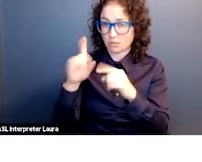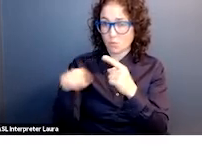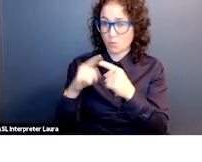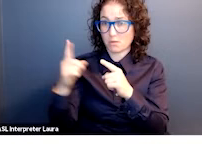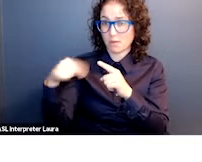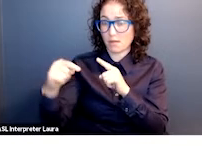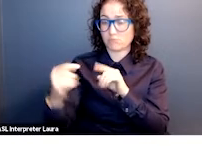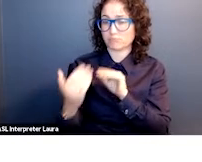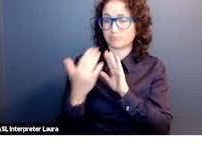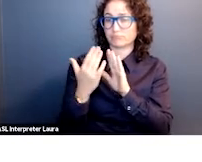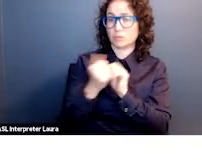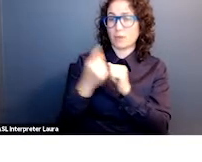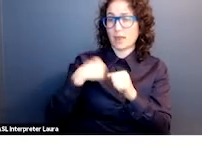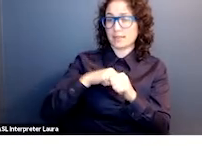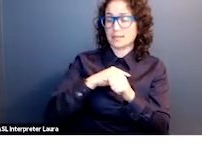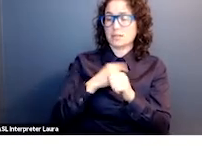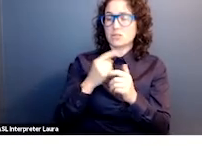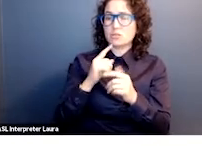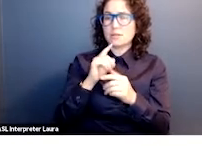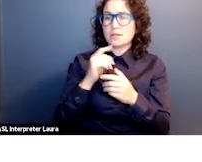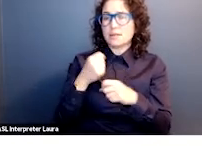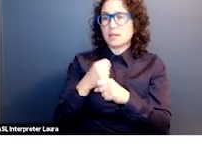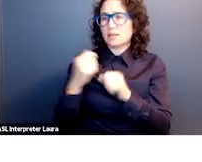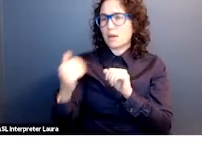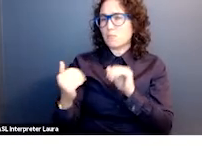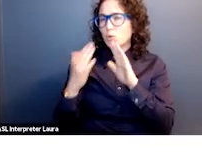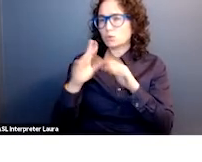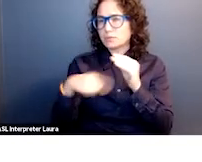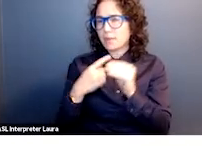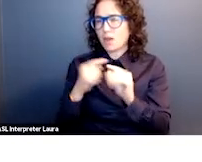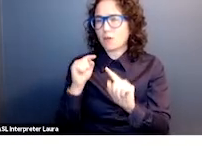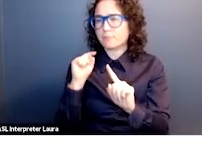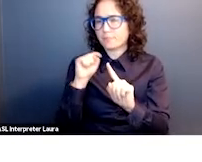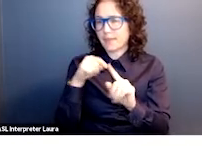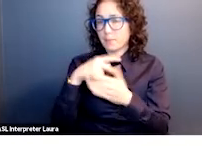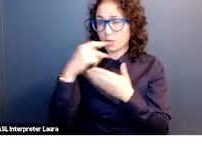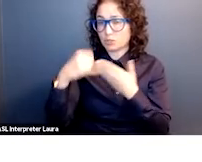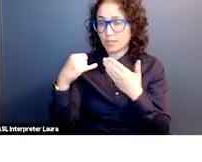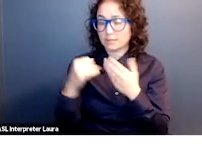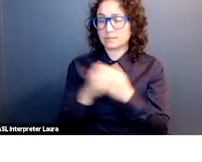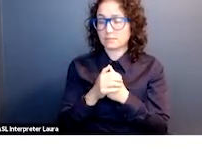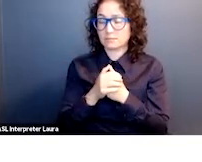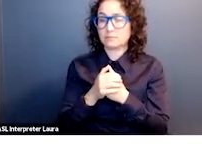us to make an approach on these projects, we